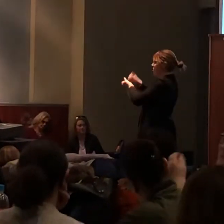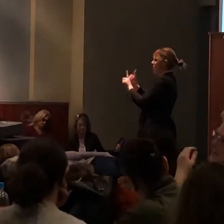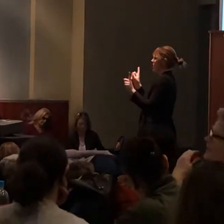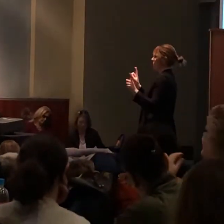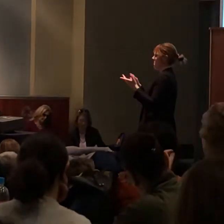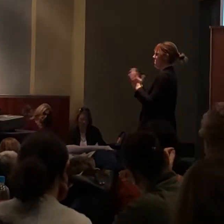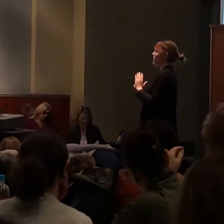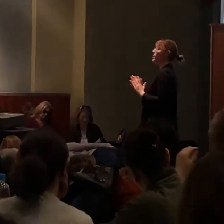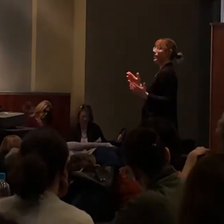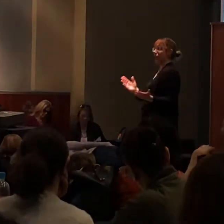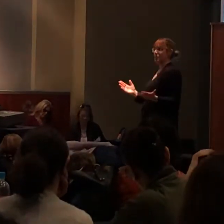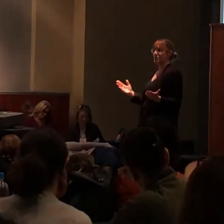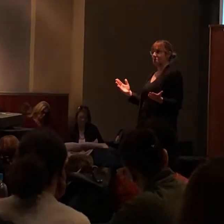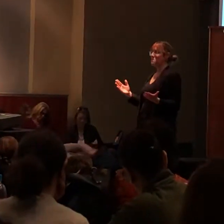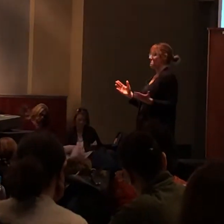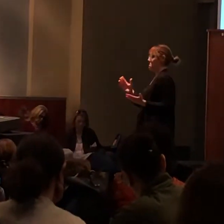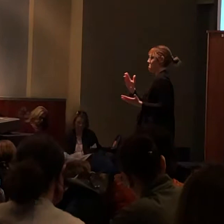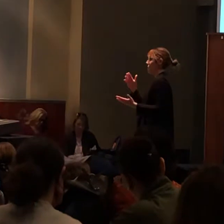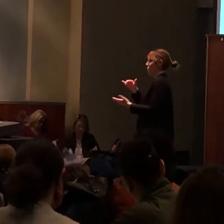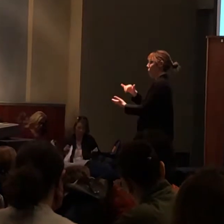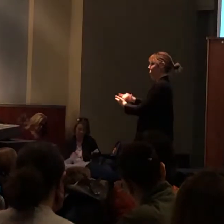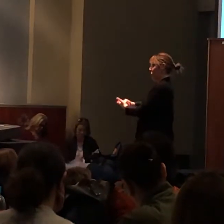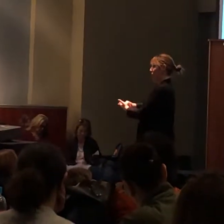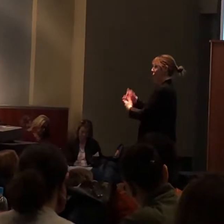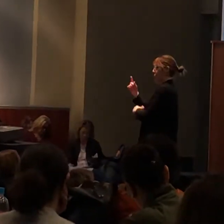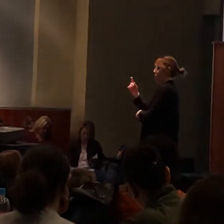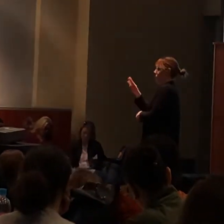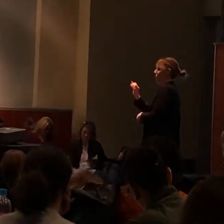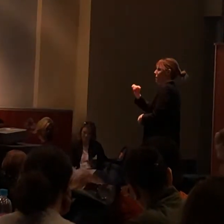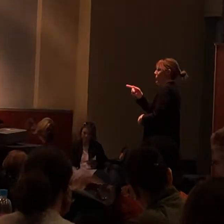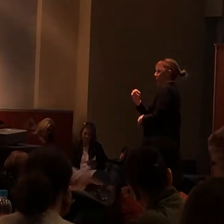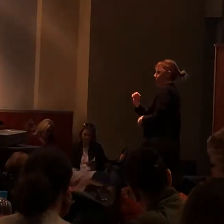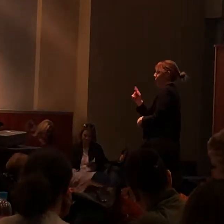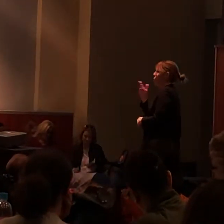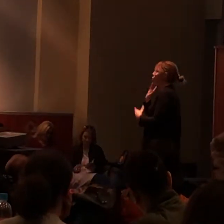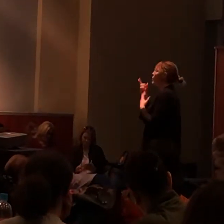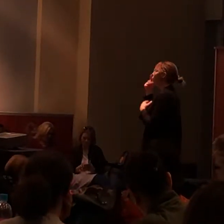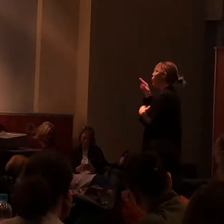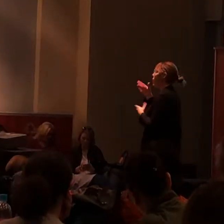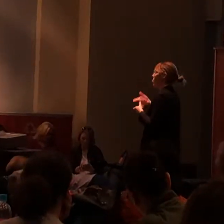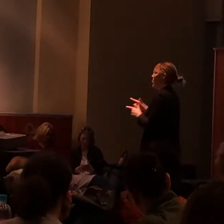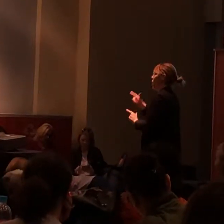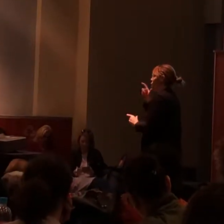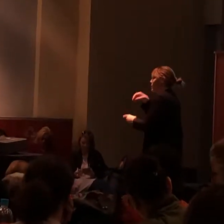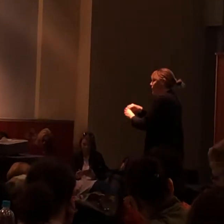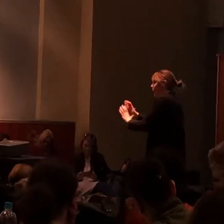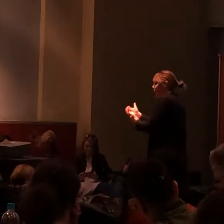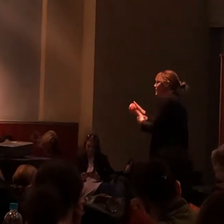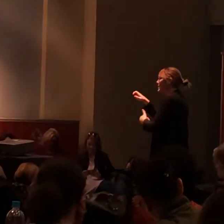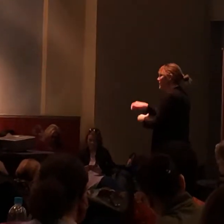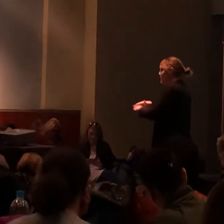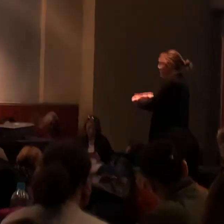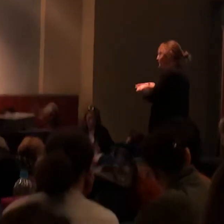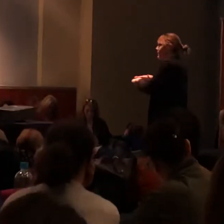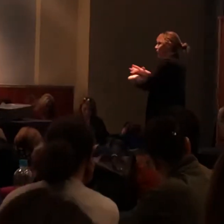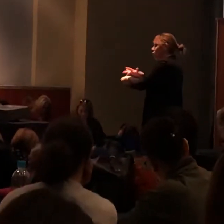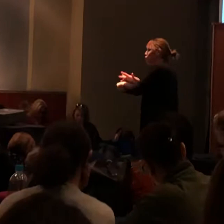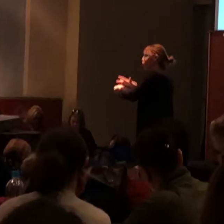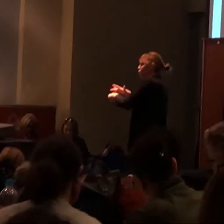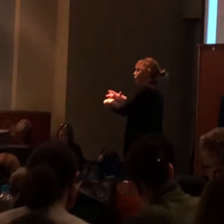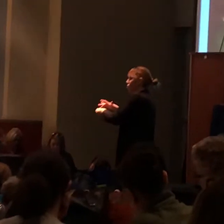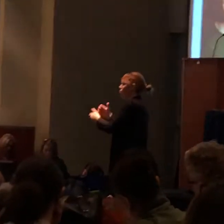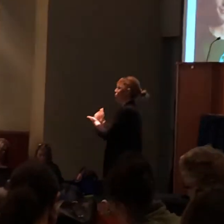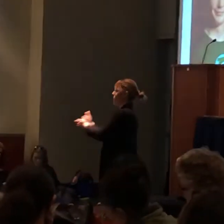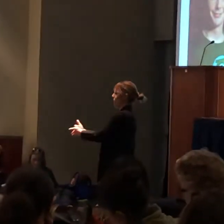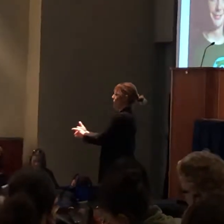That's really good for allowing the children in your classroom who need that tactile again and who